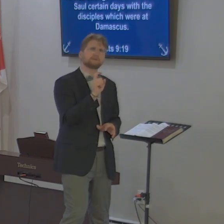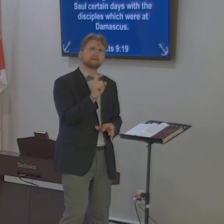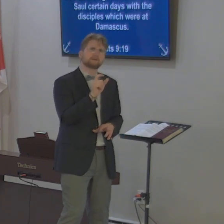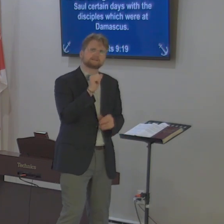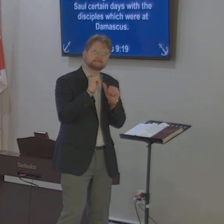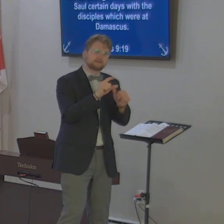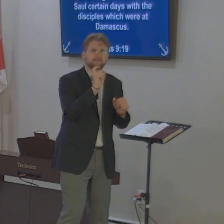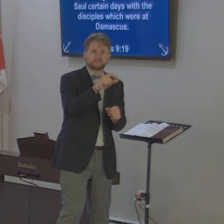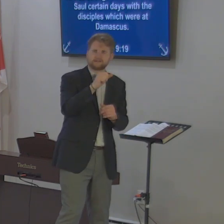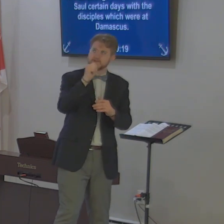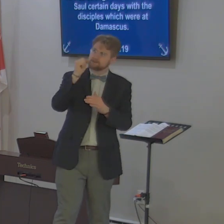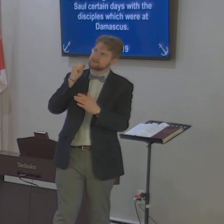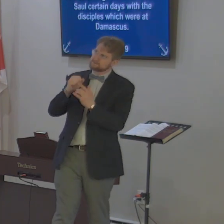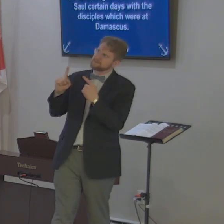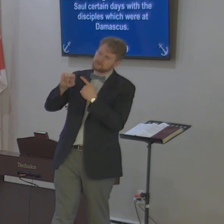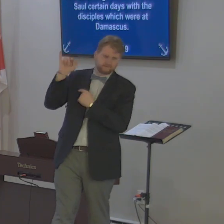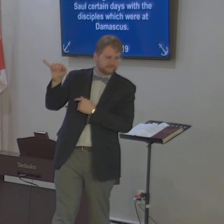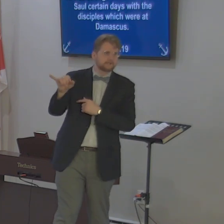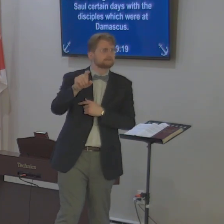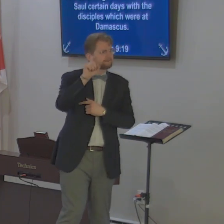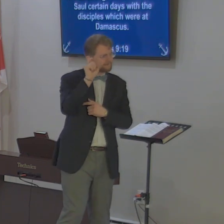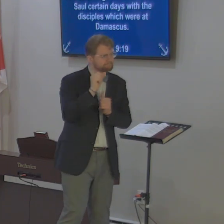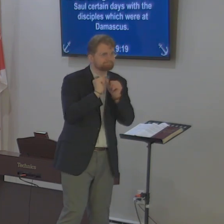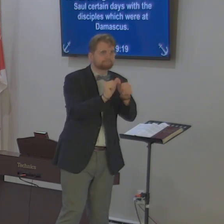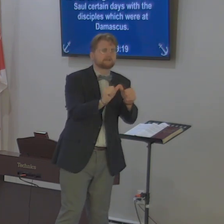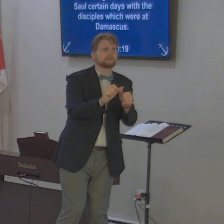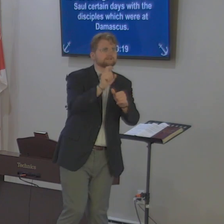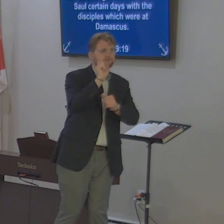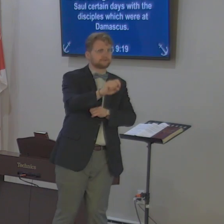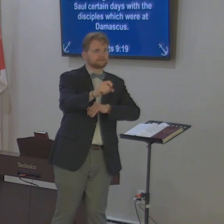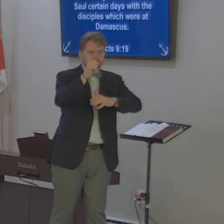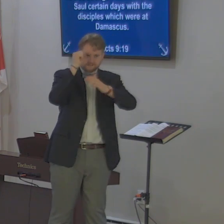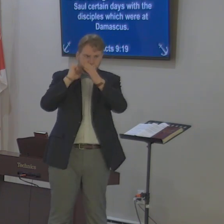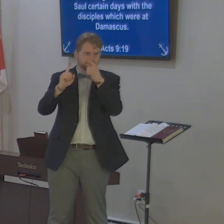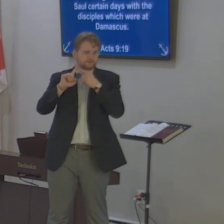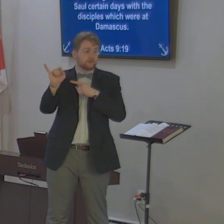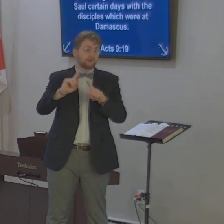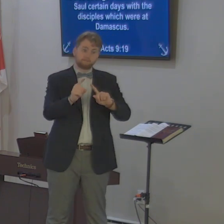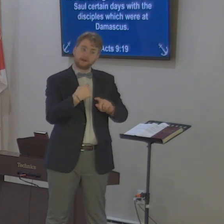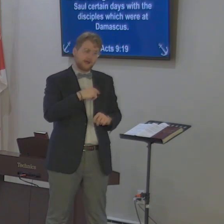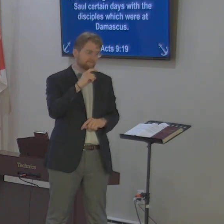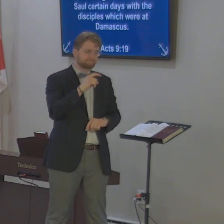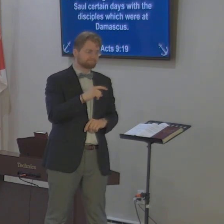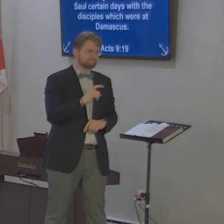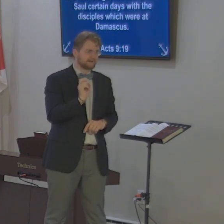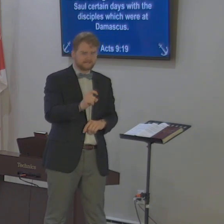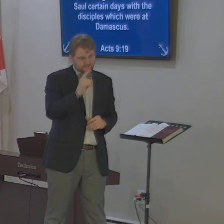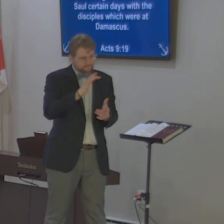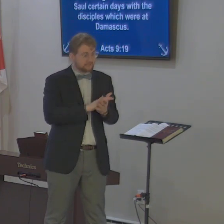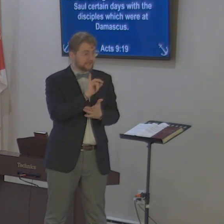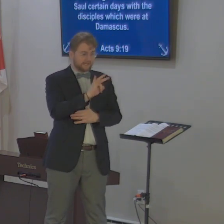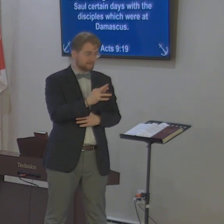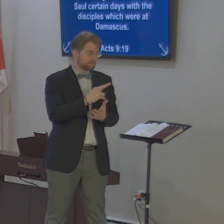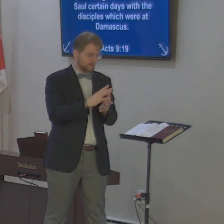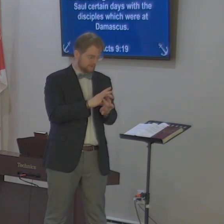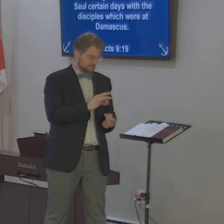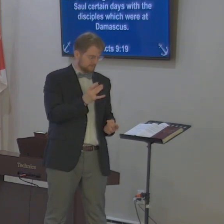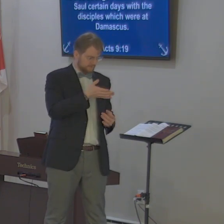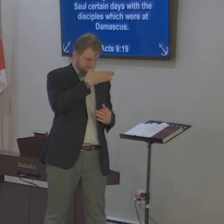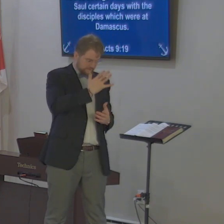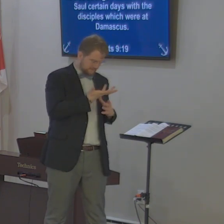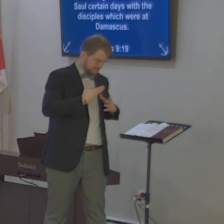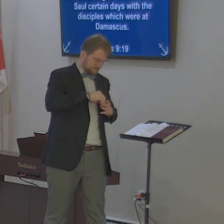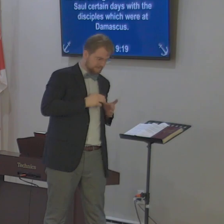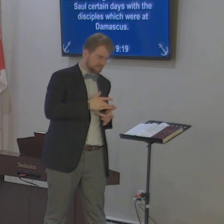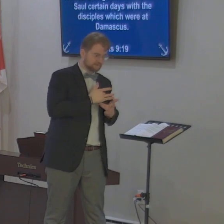that? He still had to succumb to that. But I got to believe if the Holy Spirit of God is in his heart, then he's waiting for